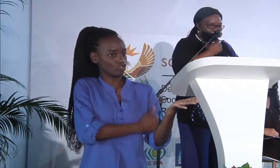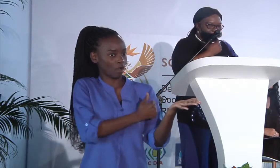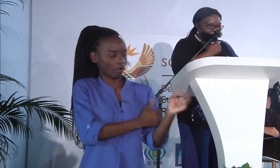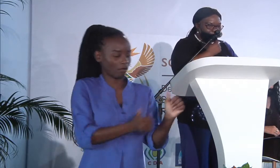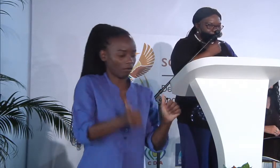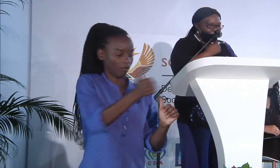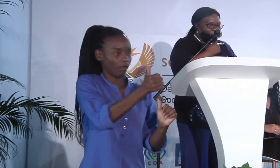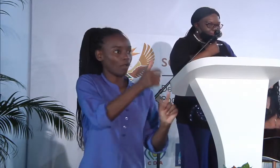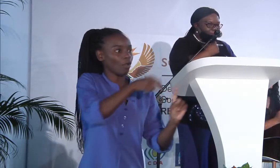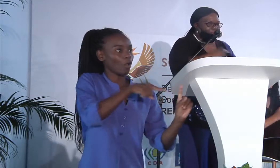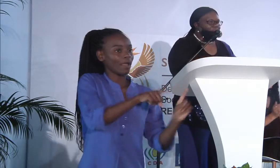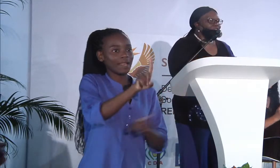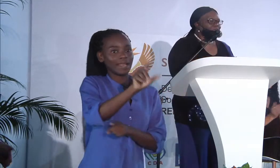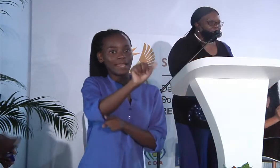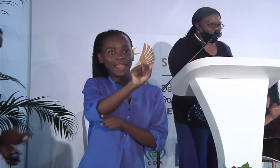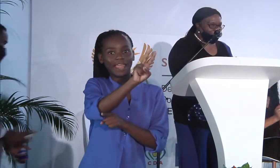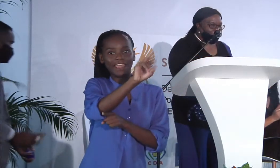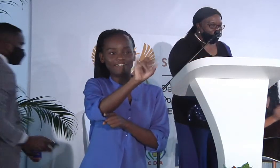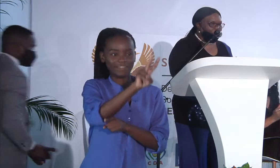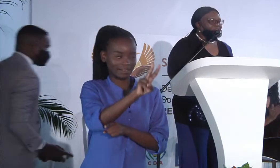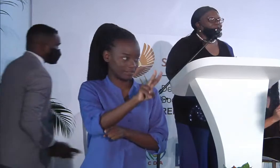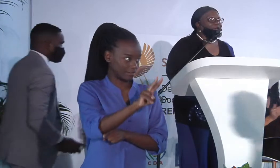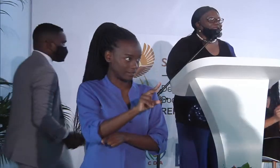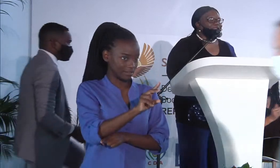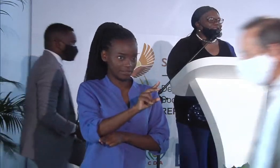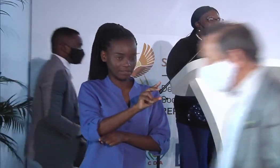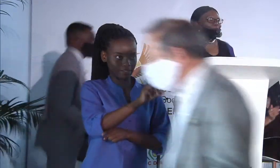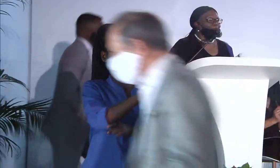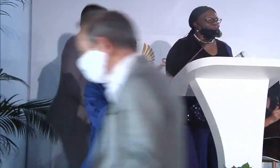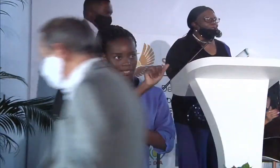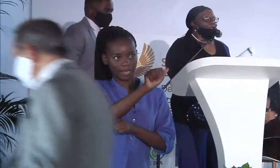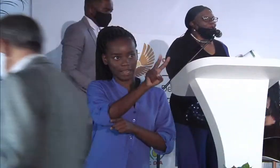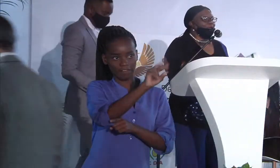Bayer. She is going to give us